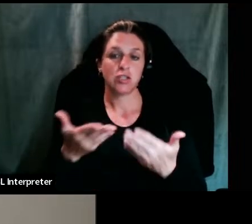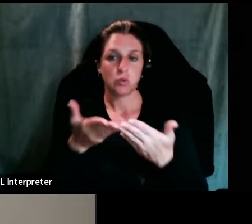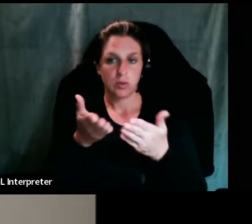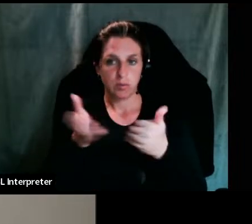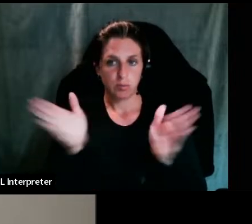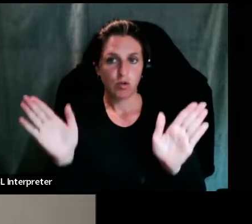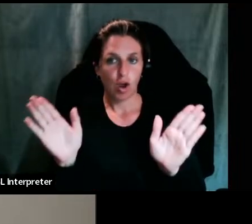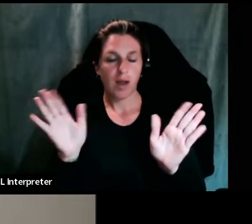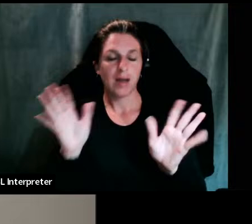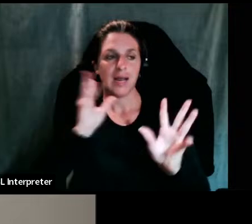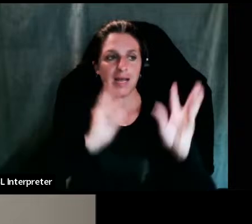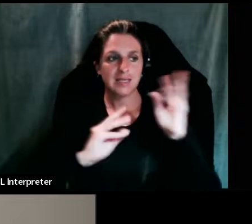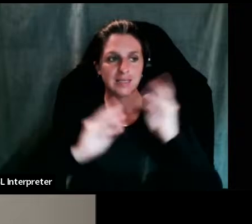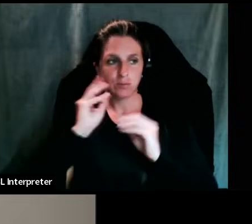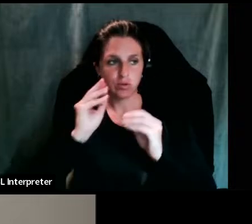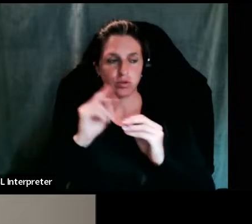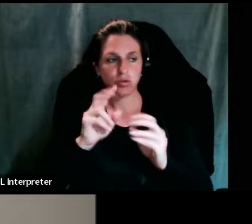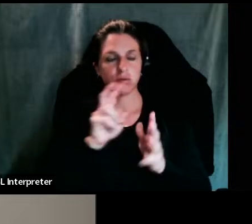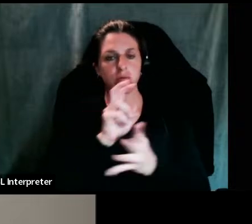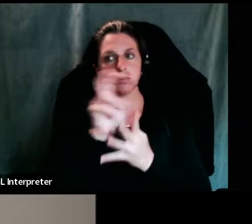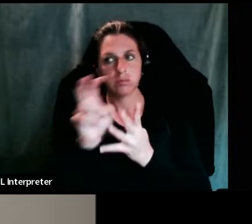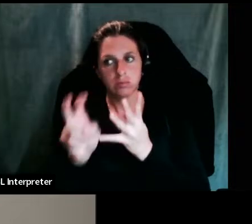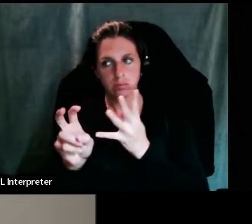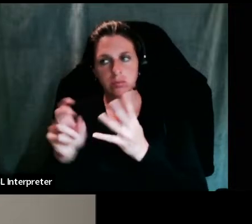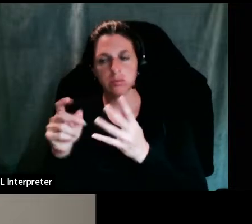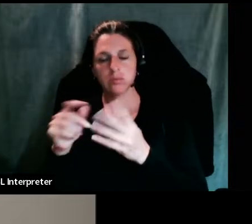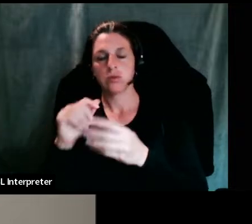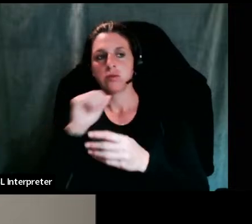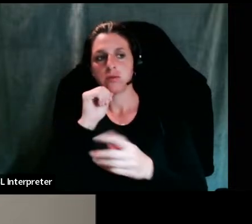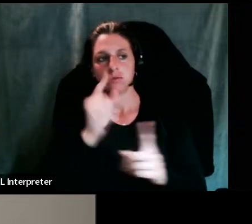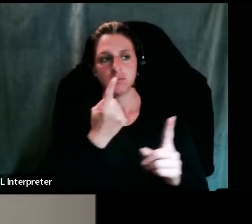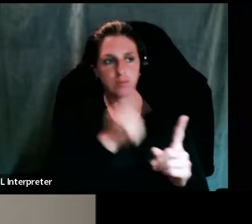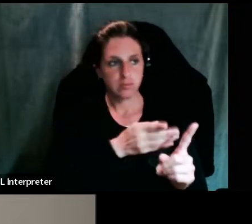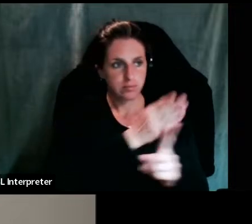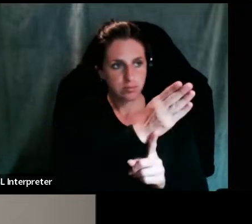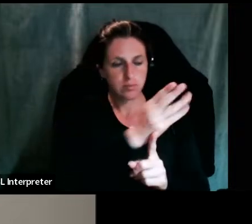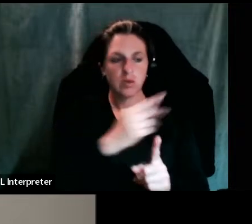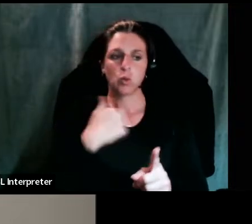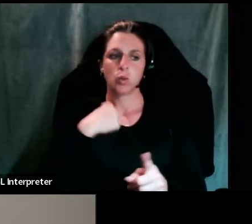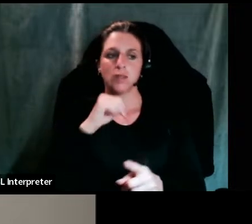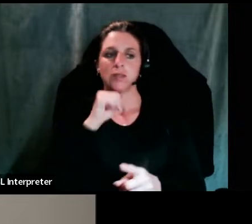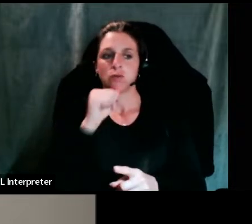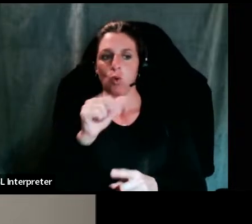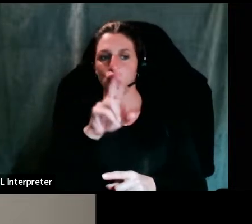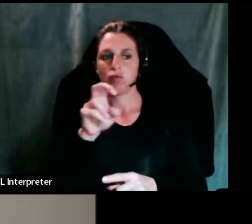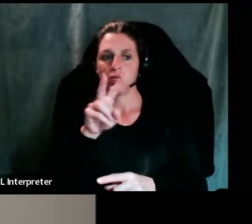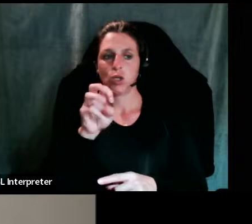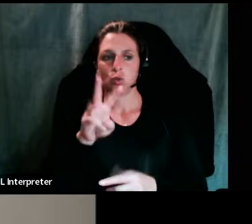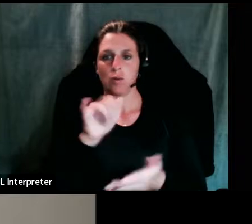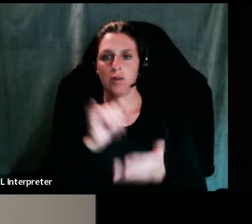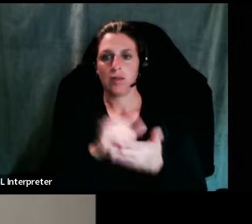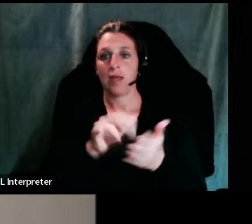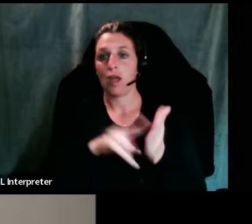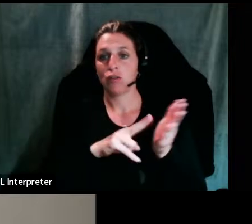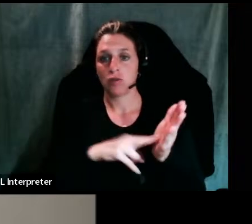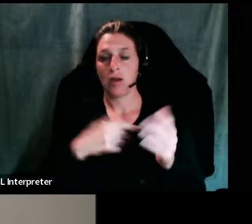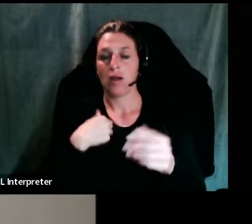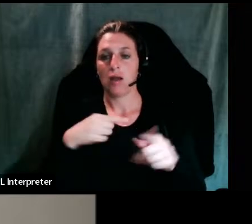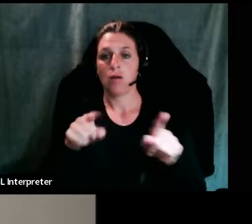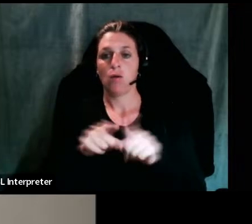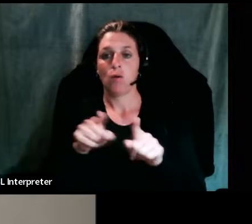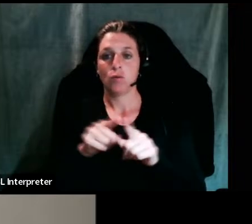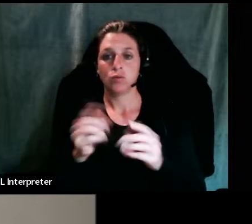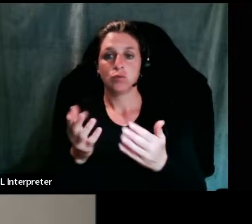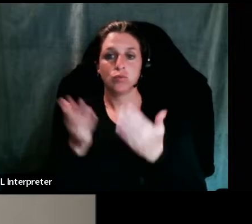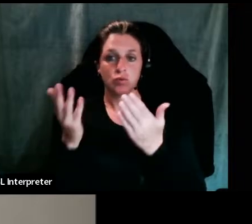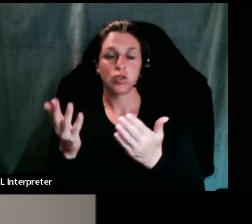of experts that we look to and that we not renew that contract. I also